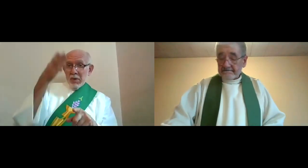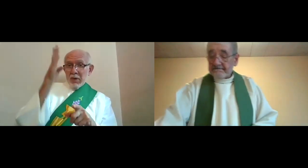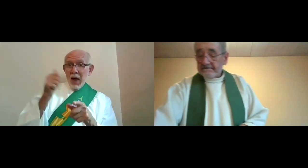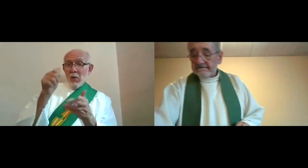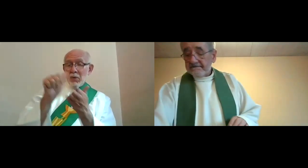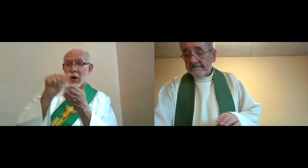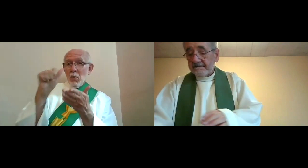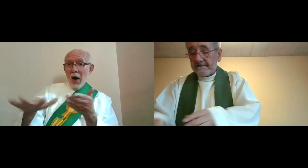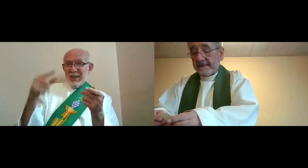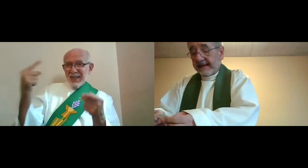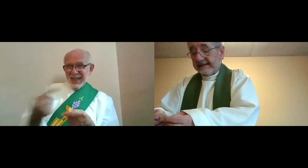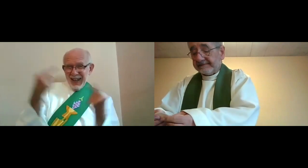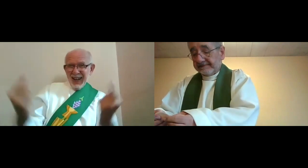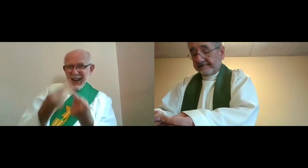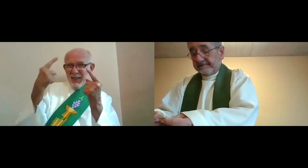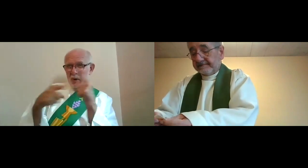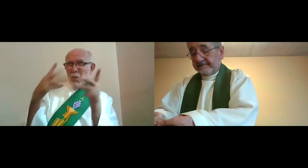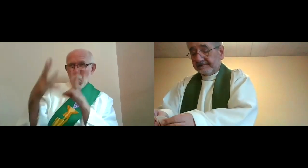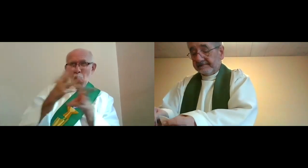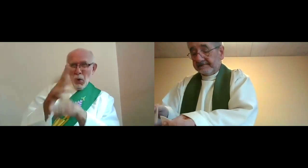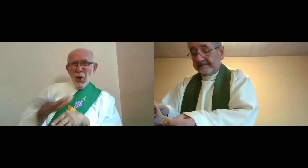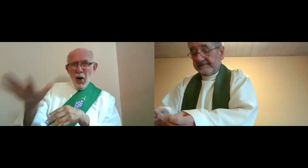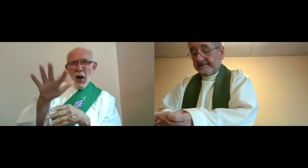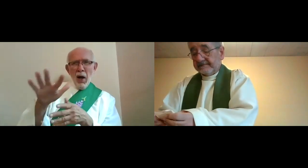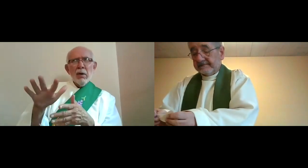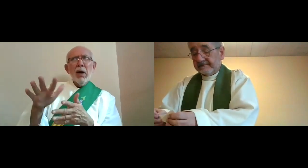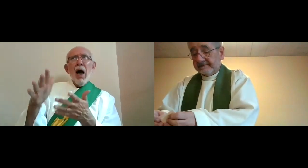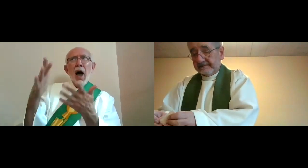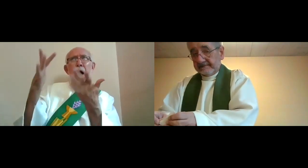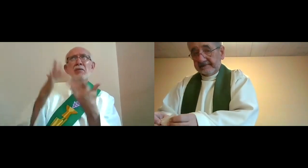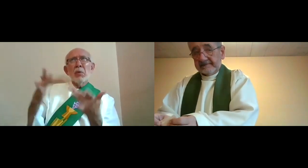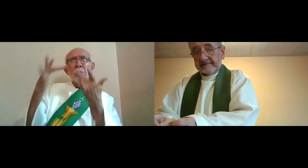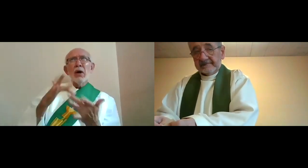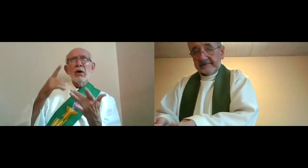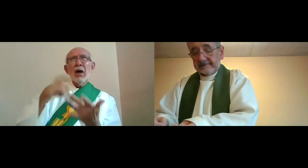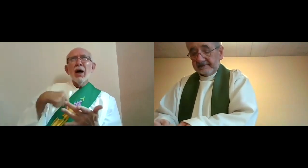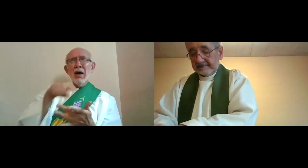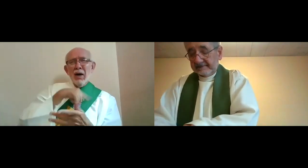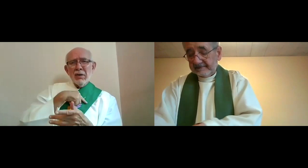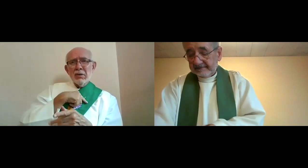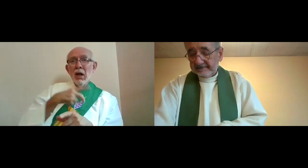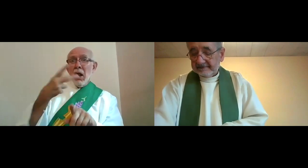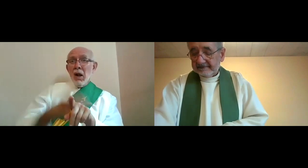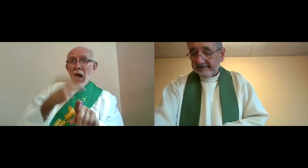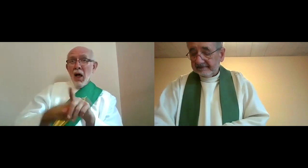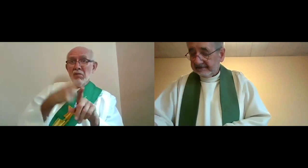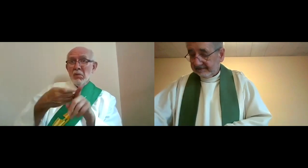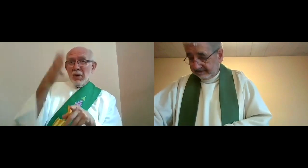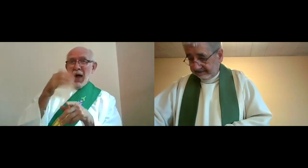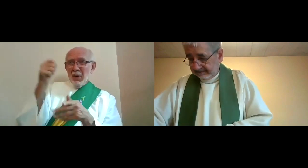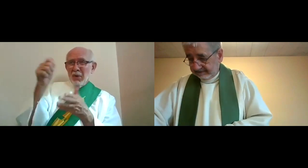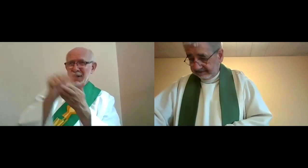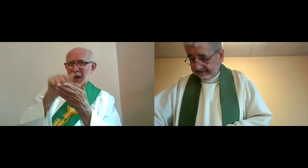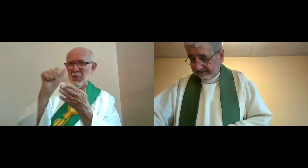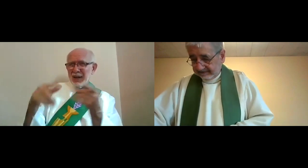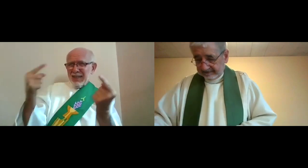Lamb of God, you take away the sins of the world. Have mercy on us.